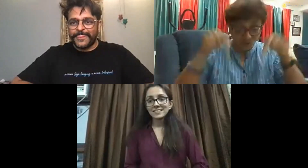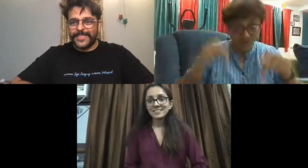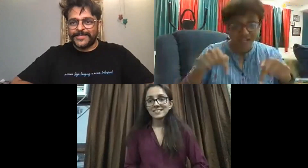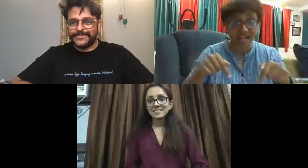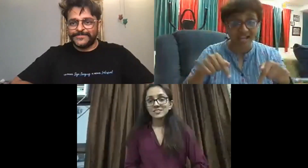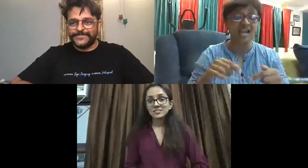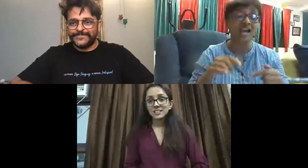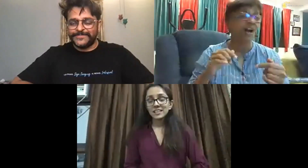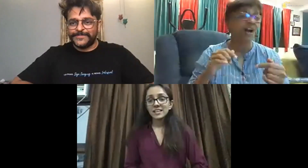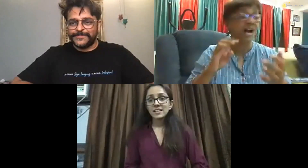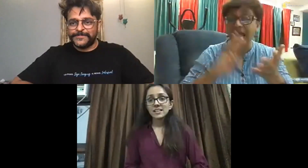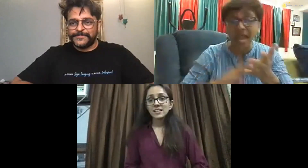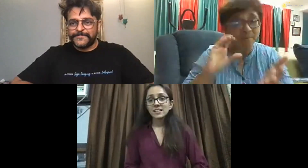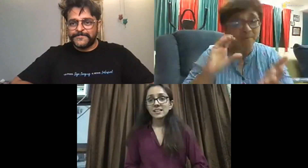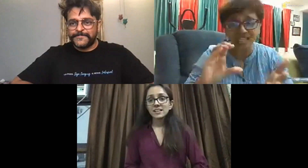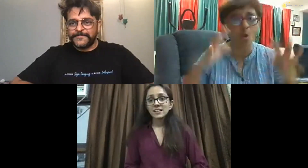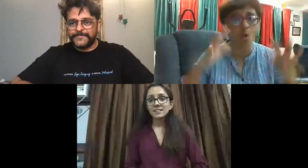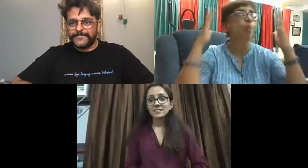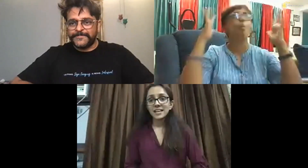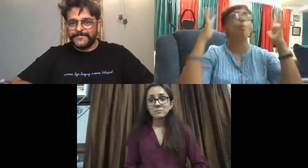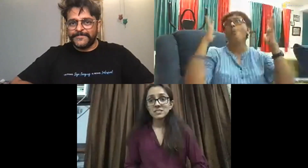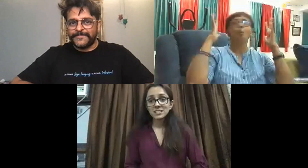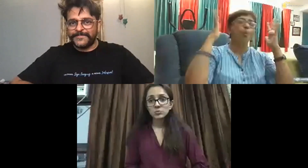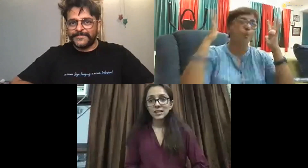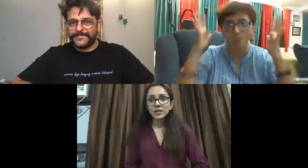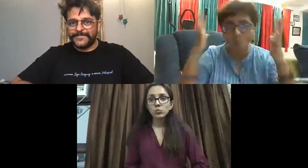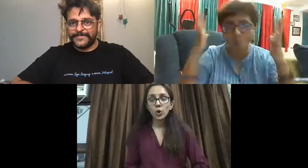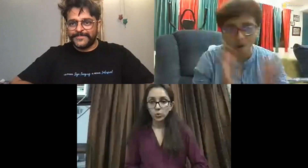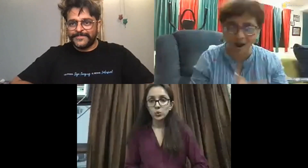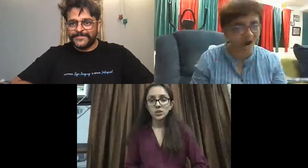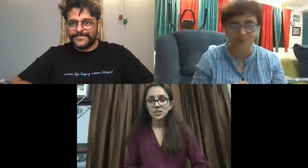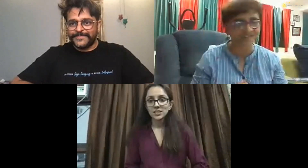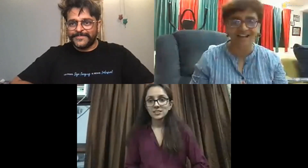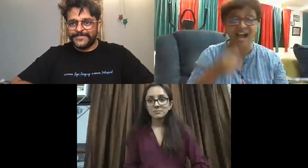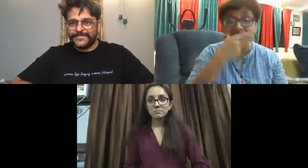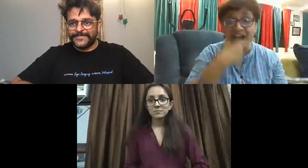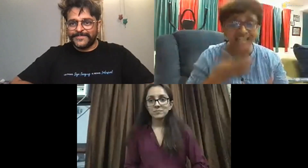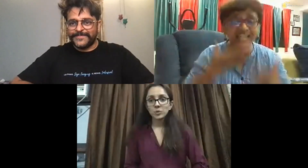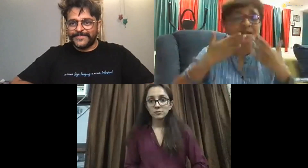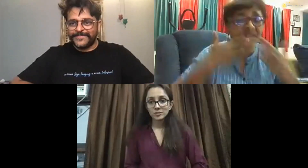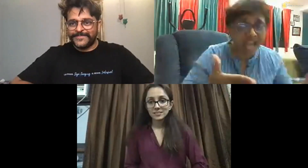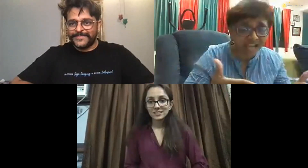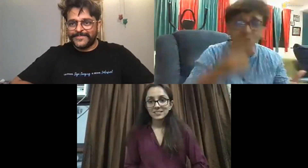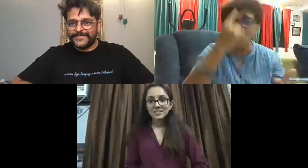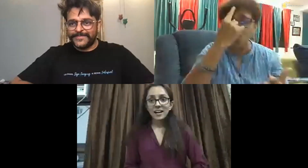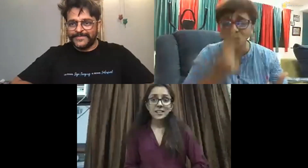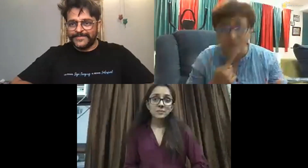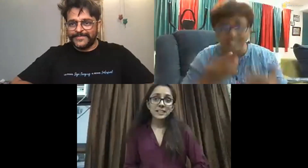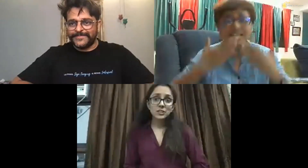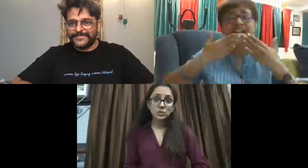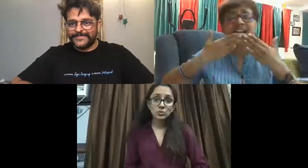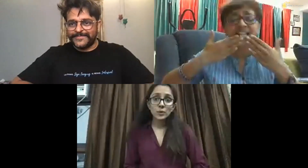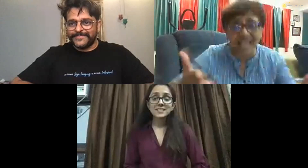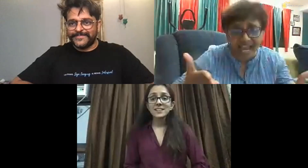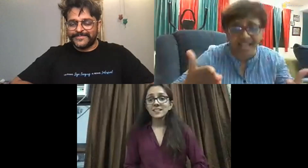And today, the MCs were like, whoa. Wonderful. Alim,